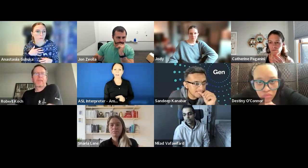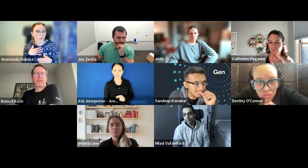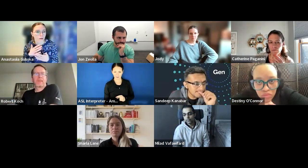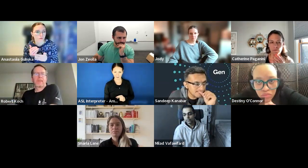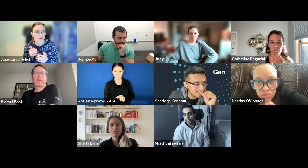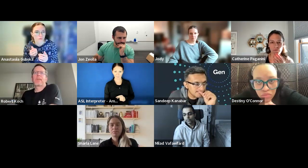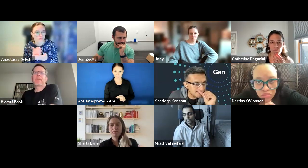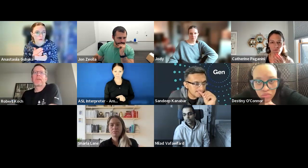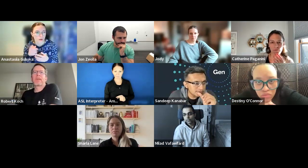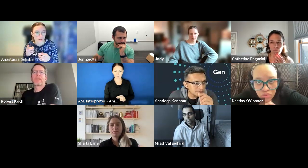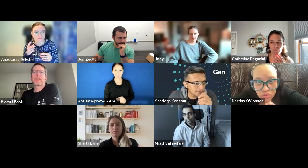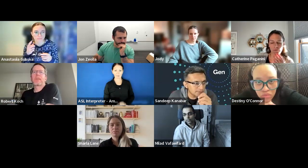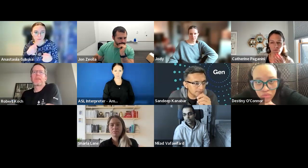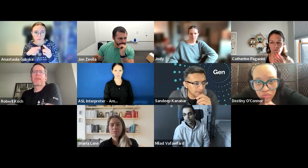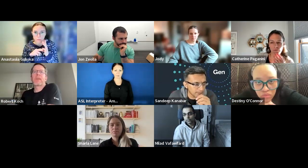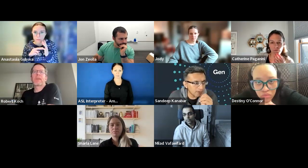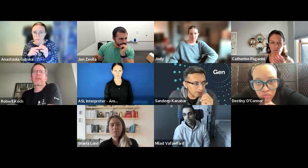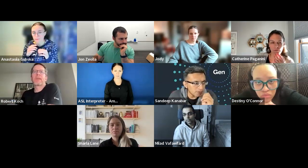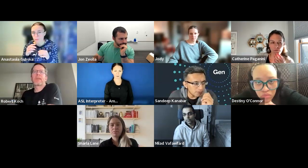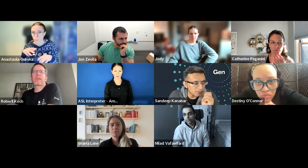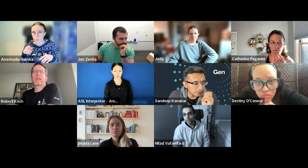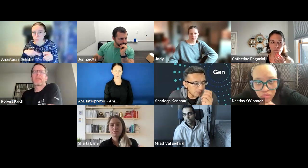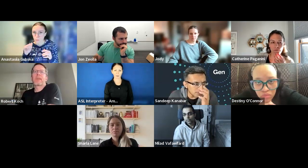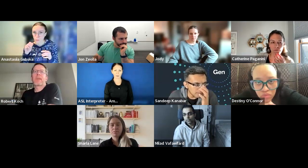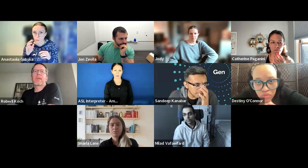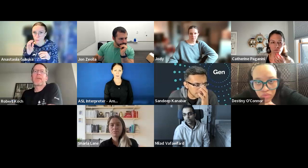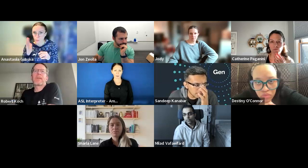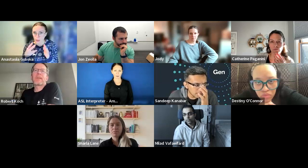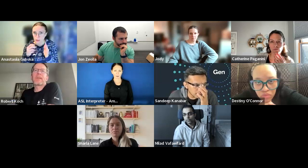sorry. Yeah, I just wanted to share